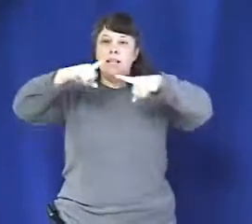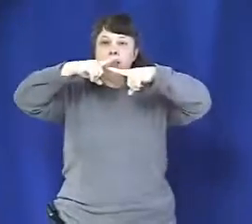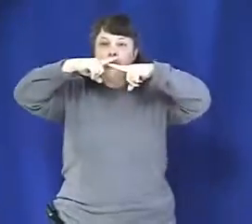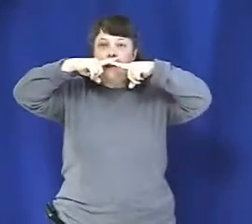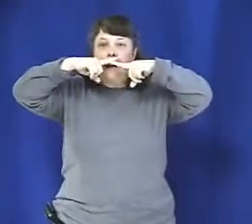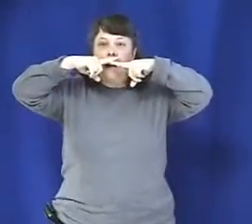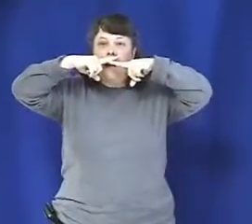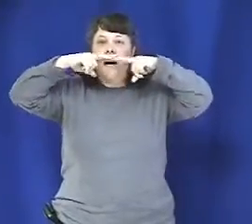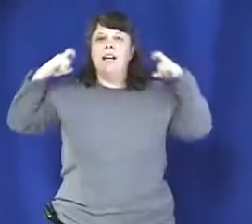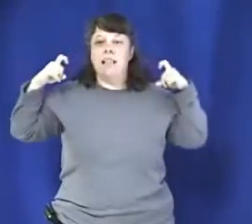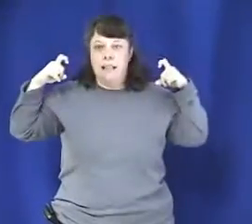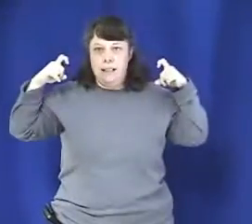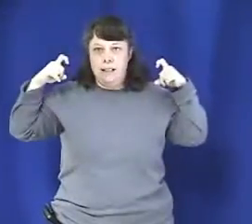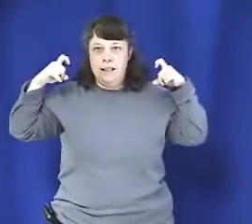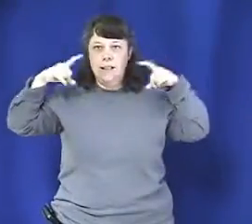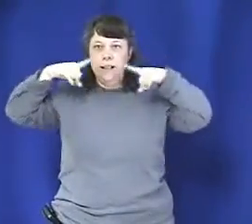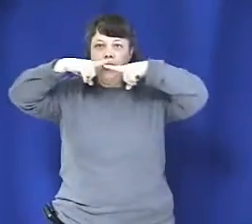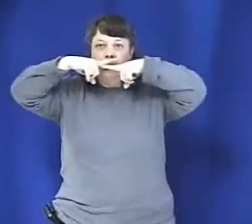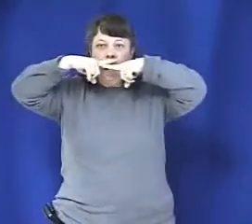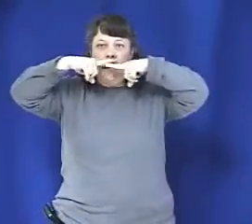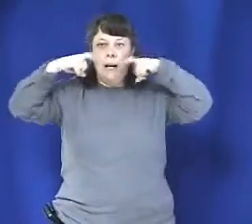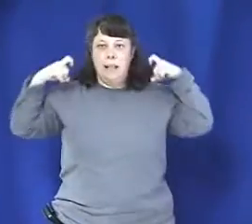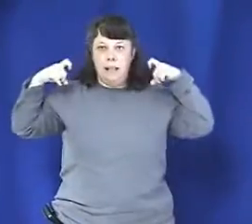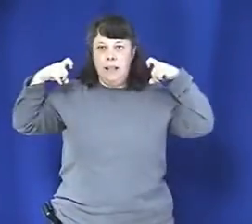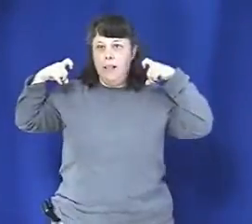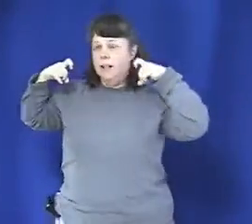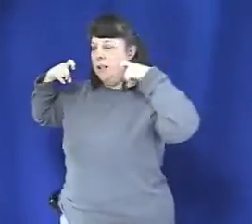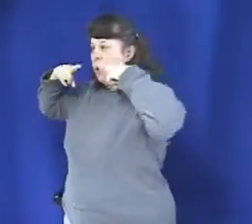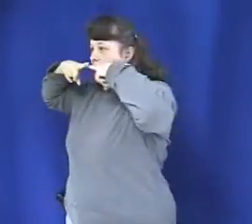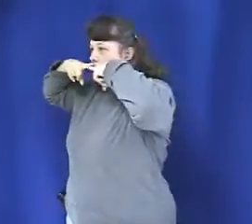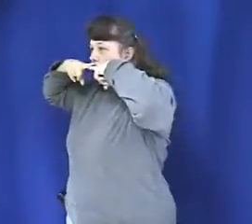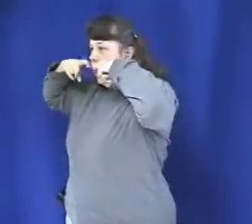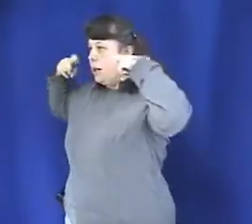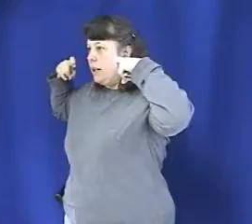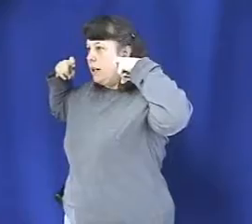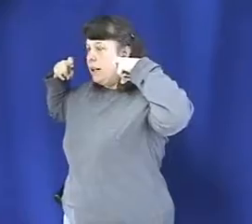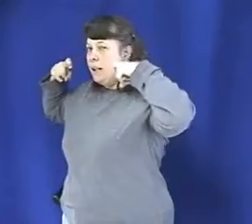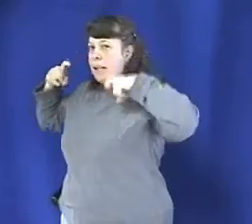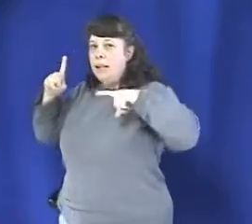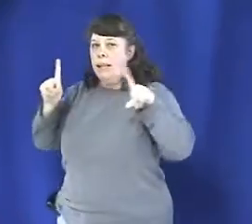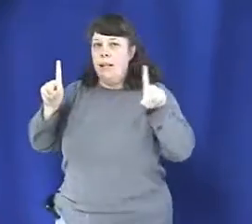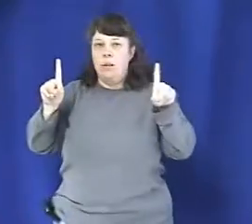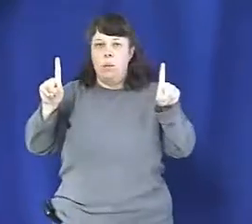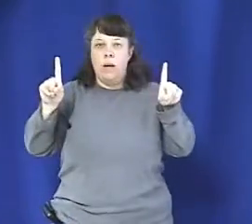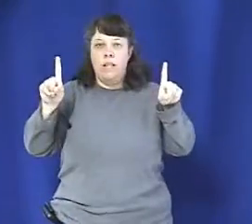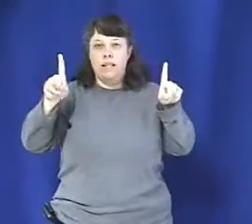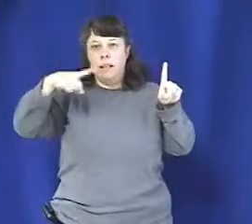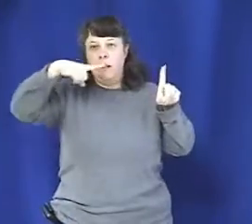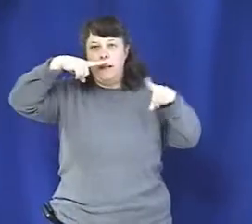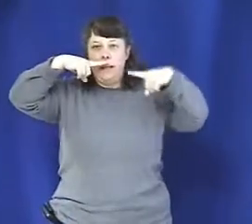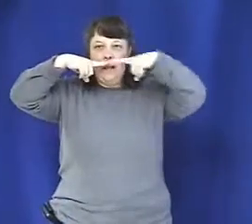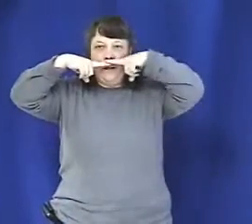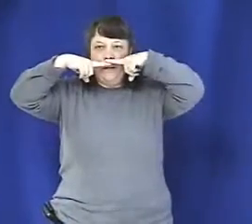is ugly. Ugly. Ugly. Ones right under your